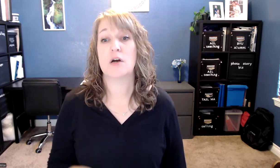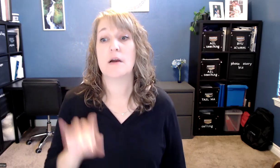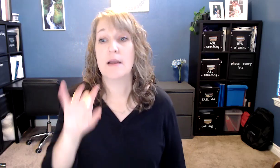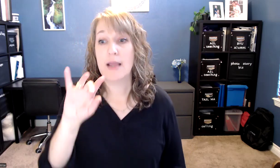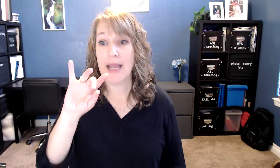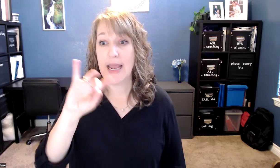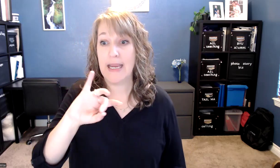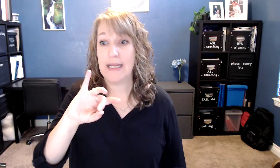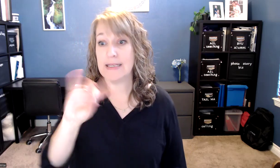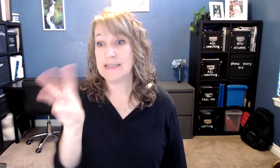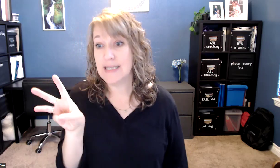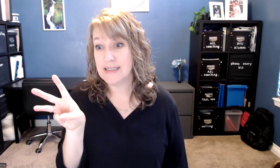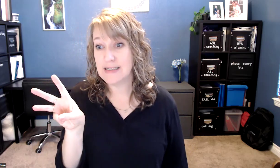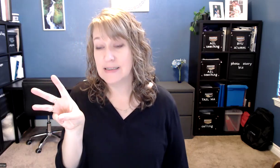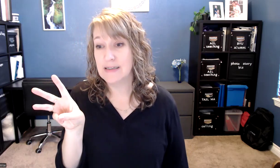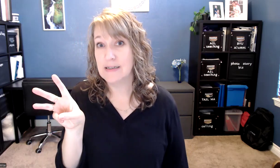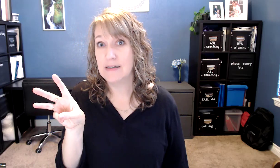are 86,